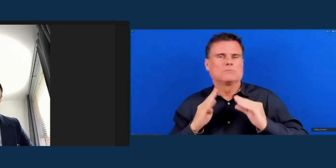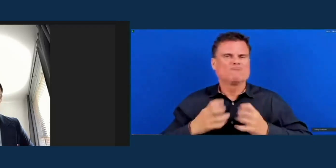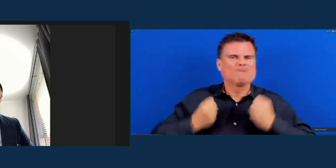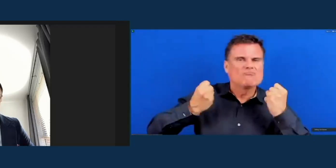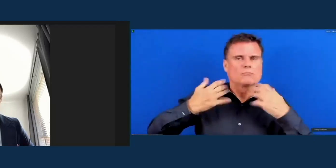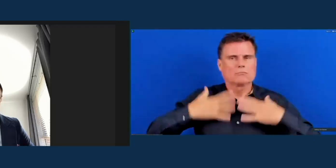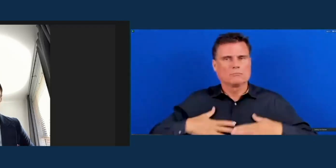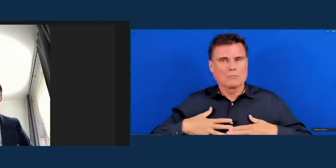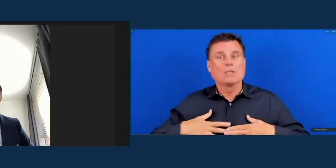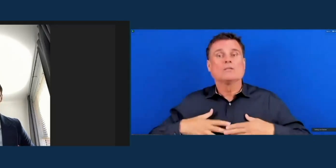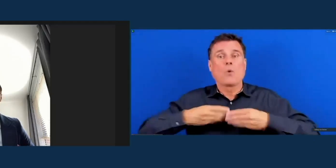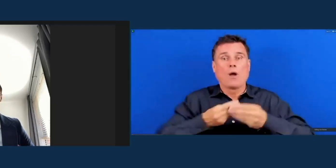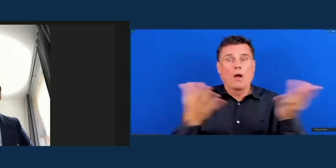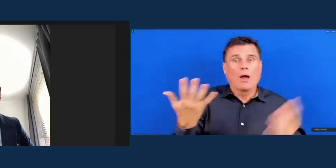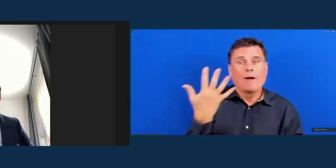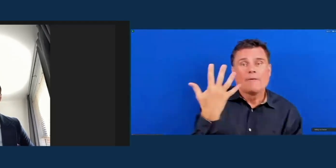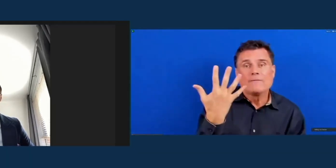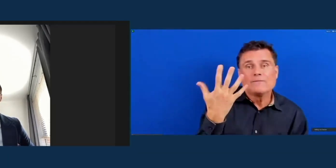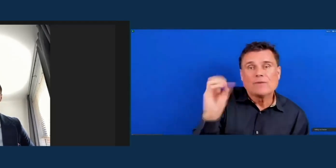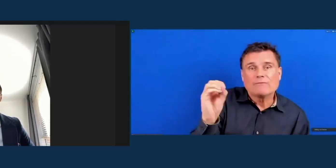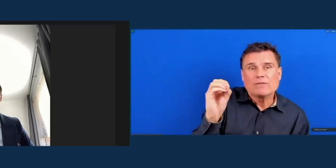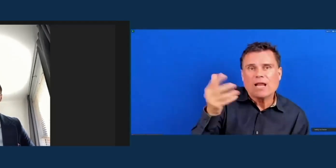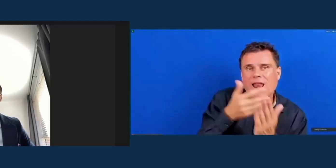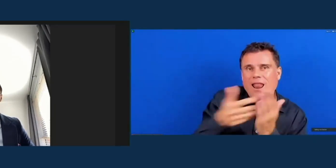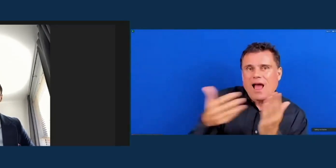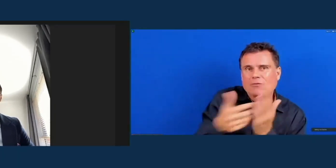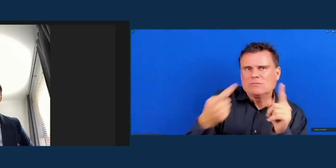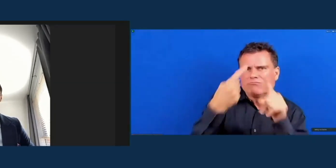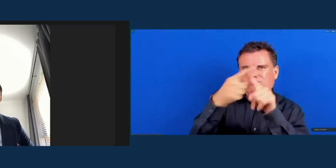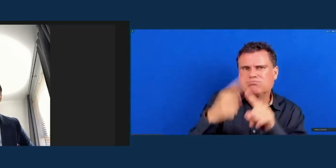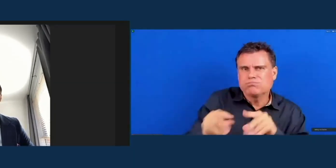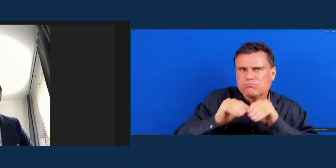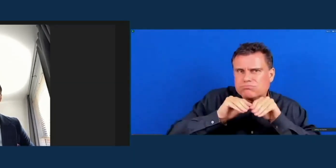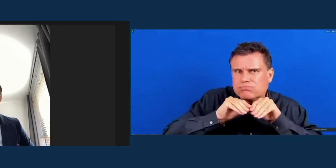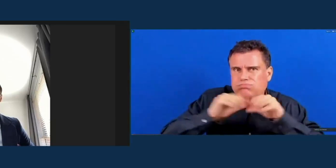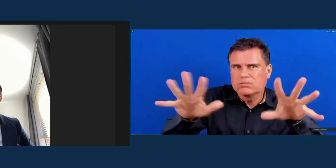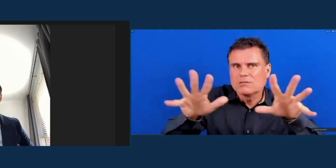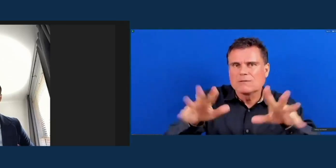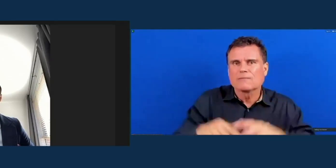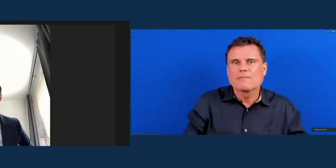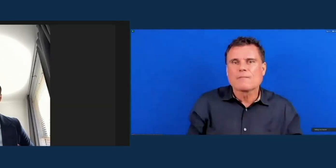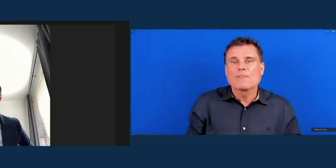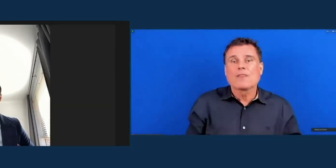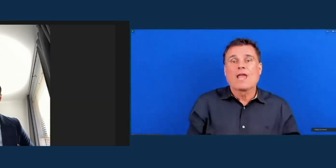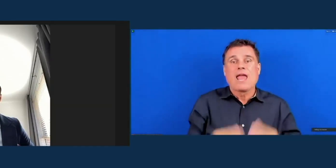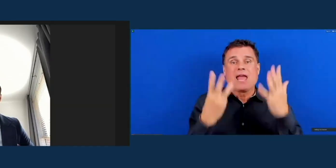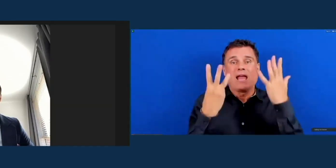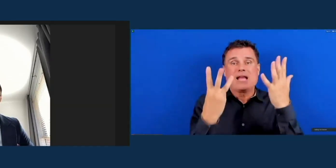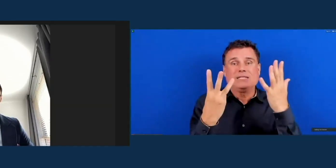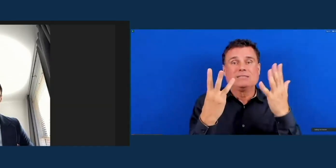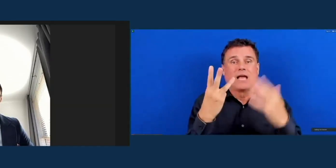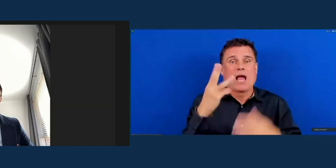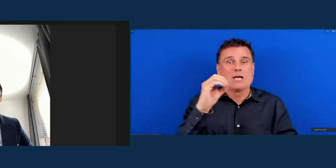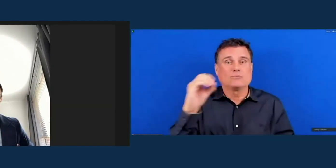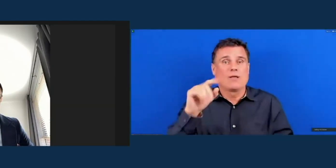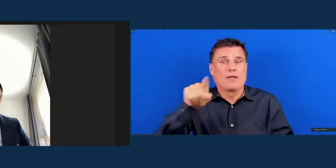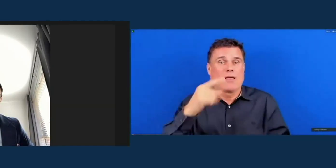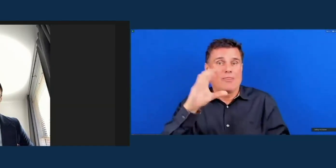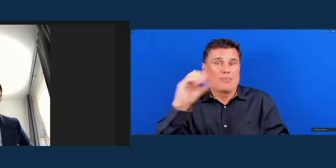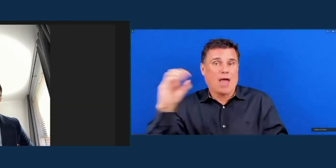than 800,000 users globally. These apps have since supported out-of-school learners in other emergency